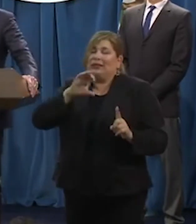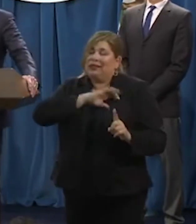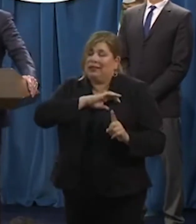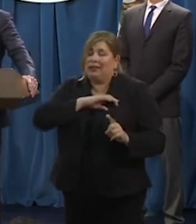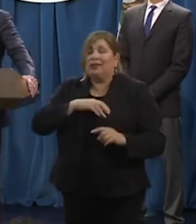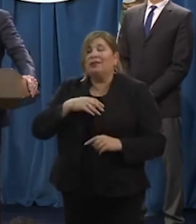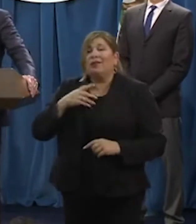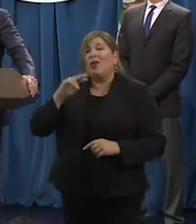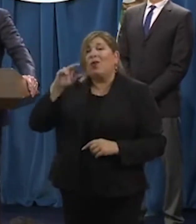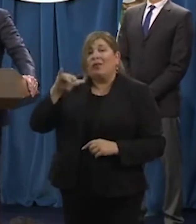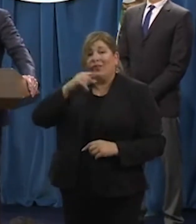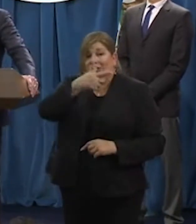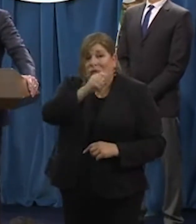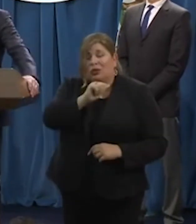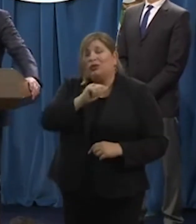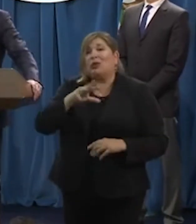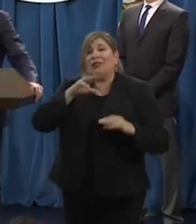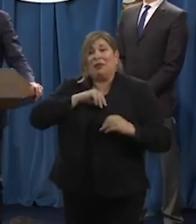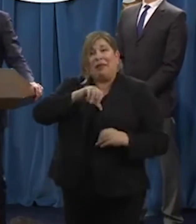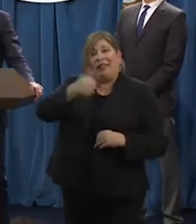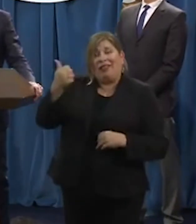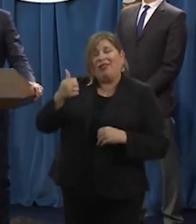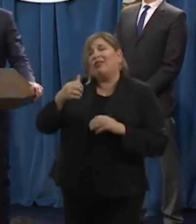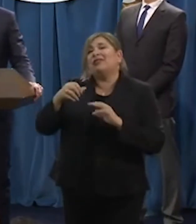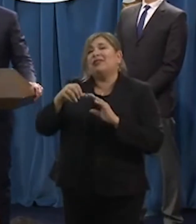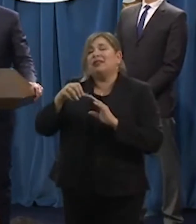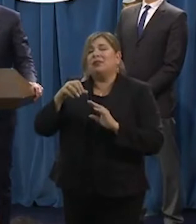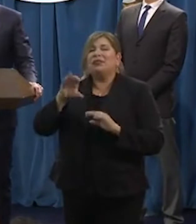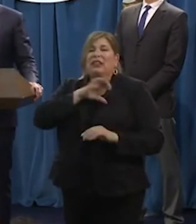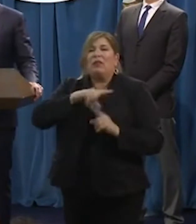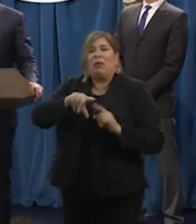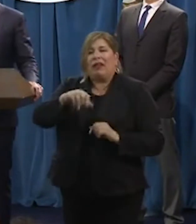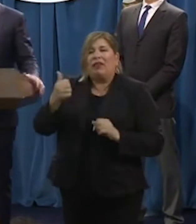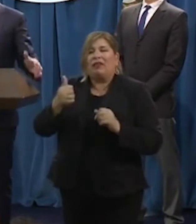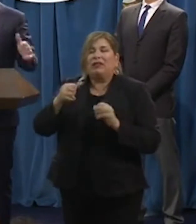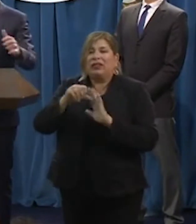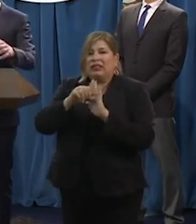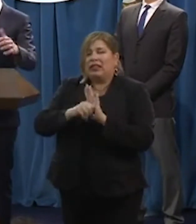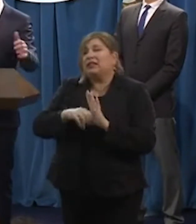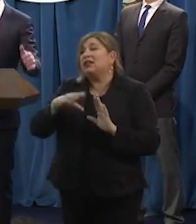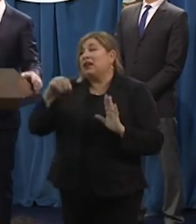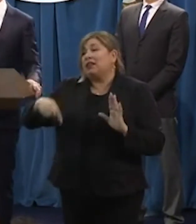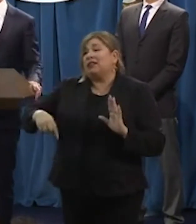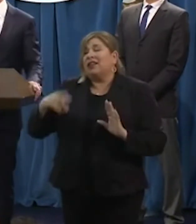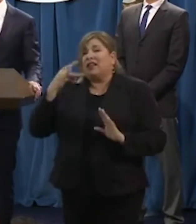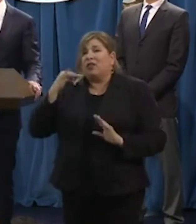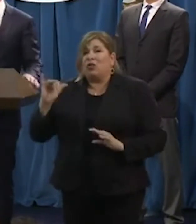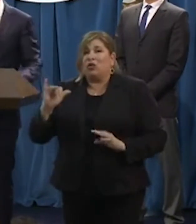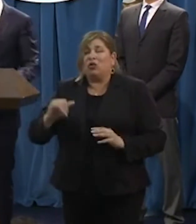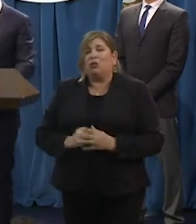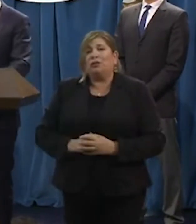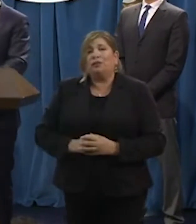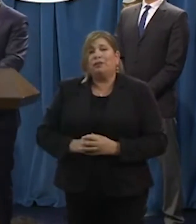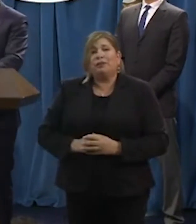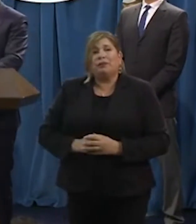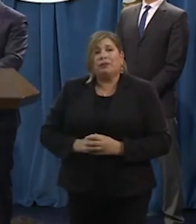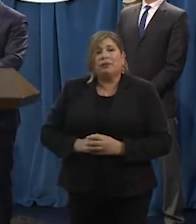of California. We are well aware, as you have all reported, of some logistical issues that